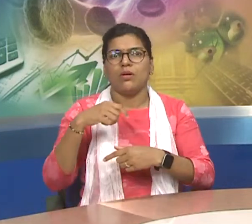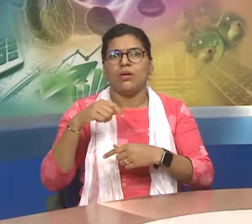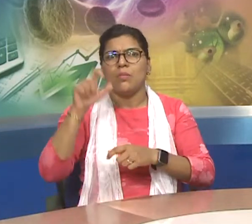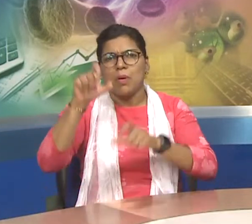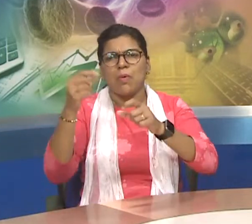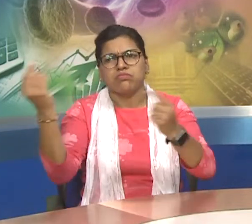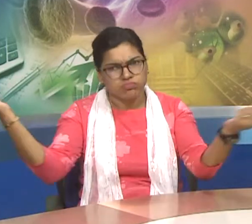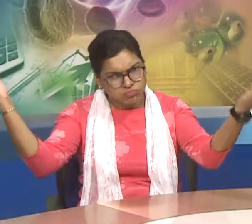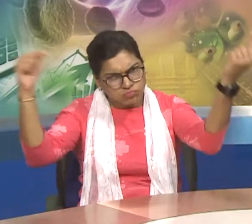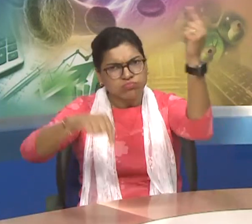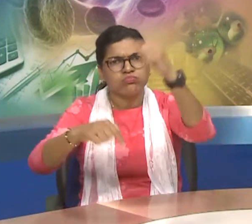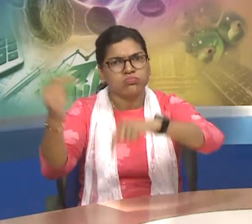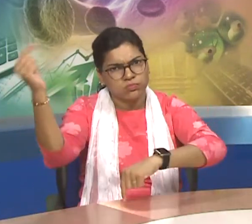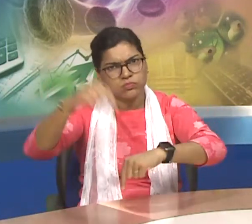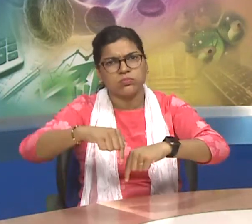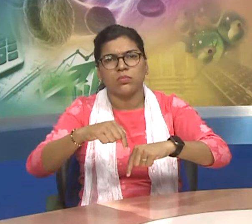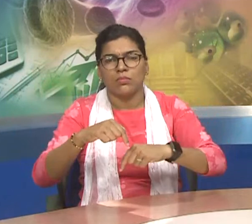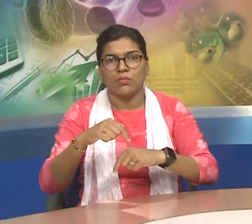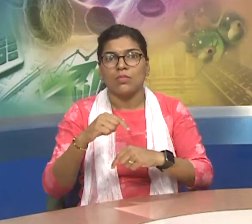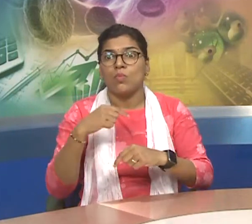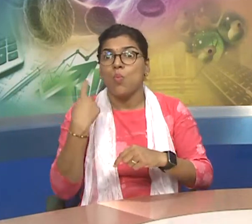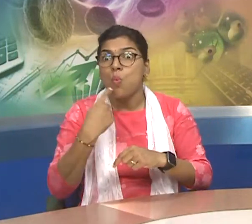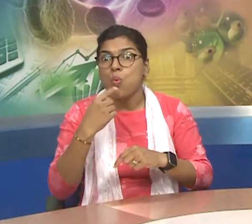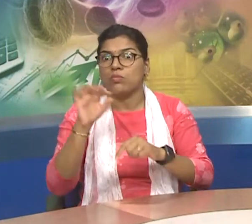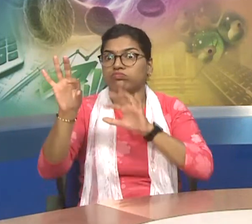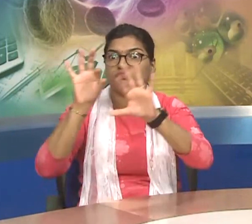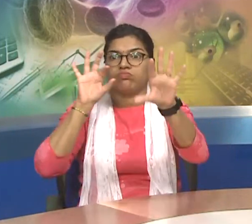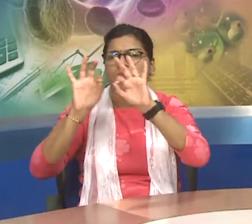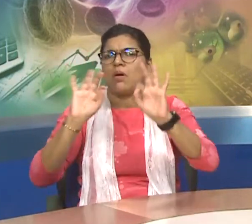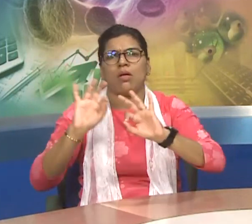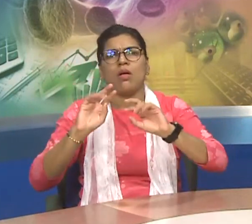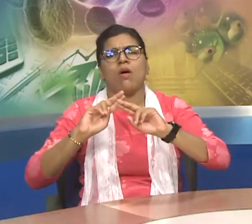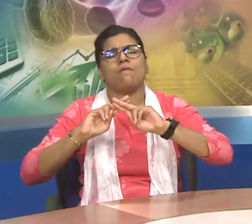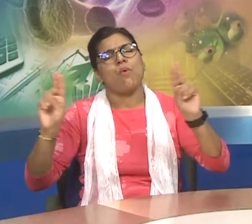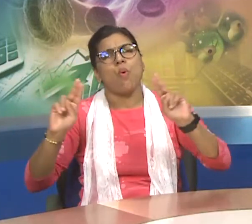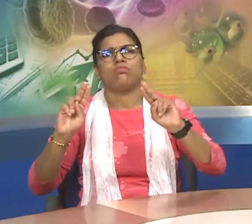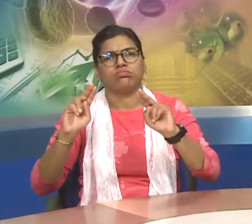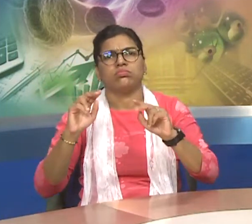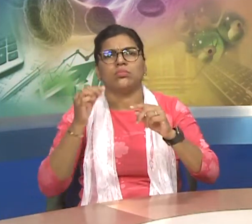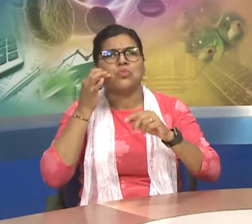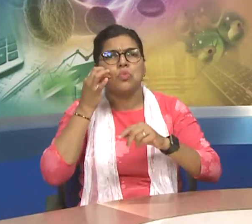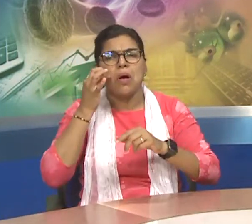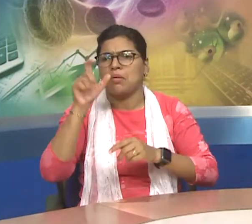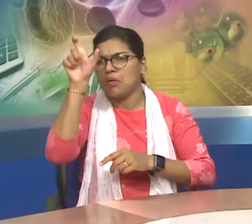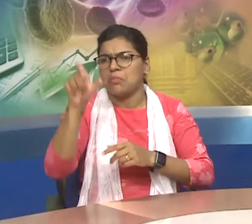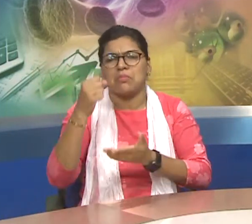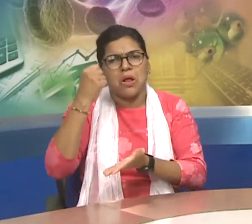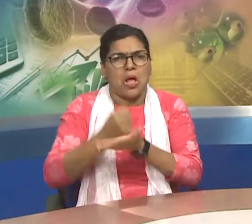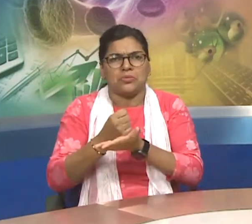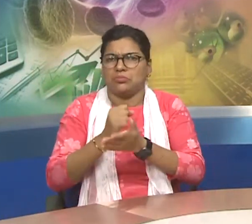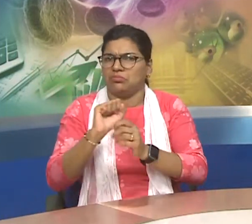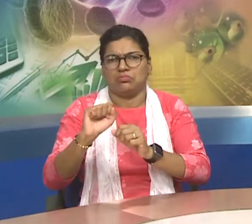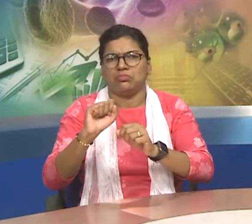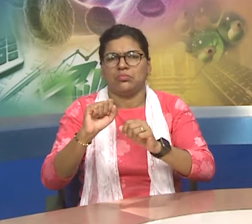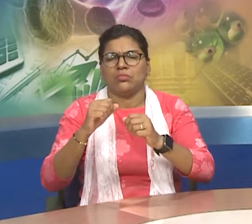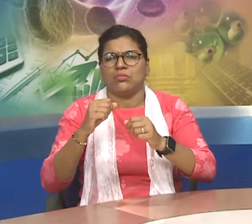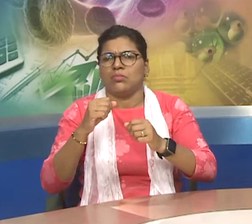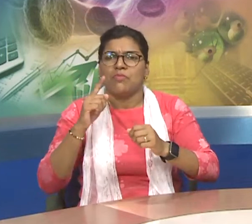A modern library is a social organization which uses technologies to